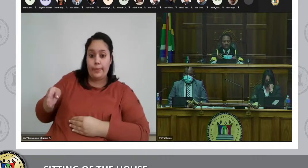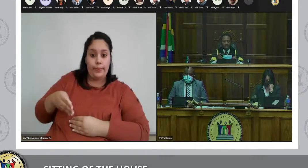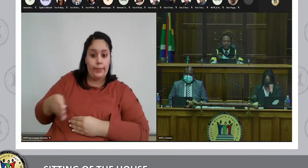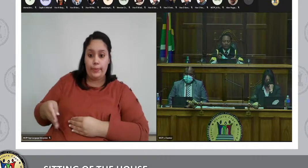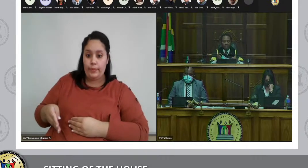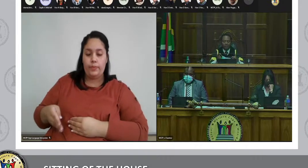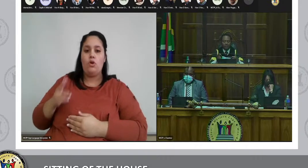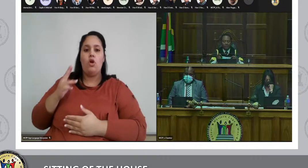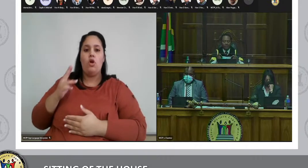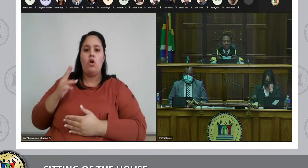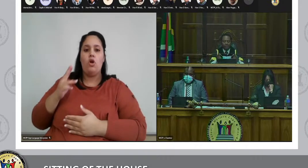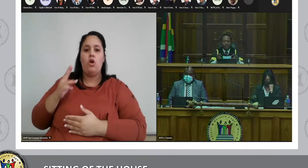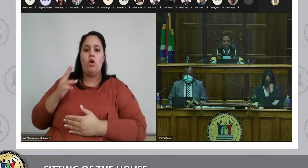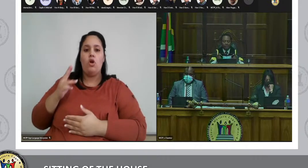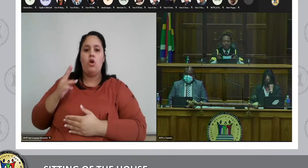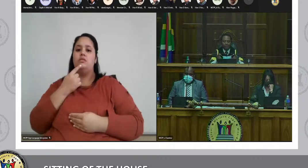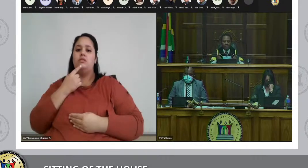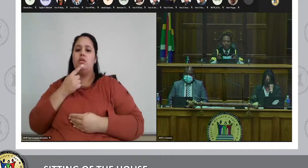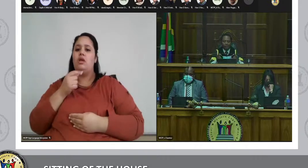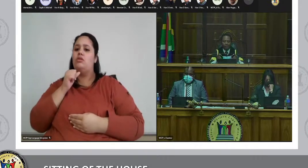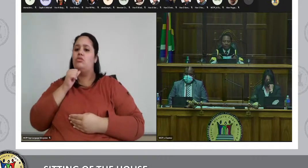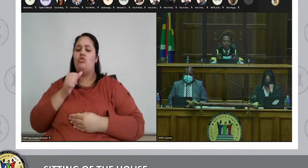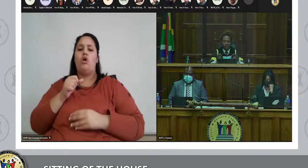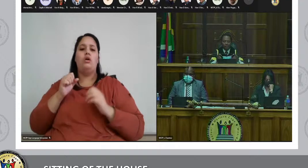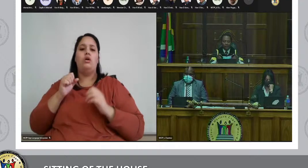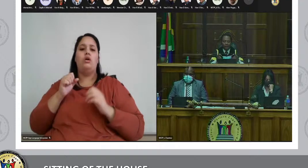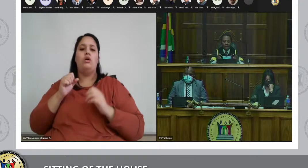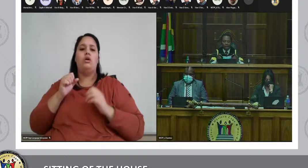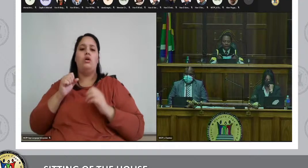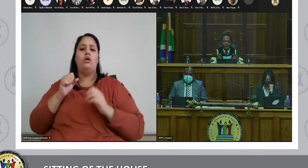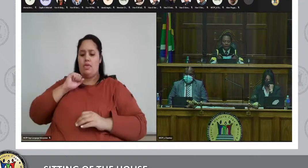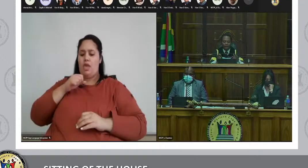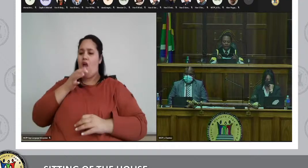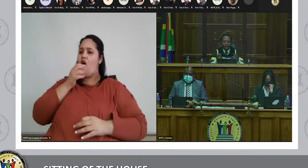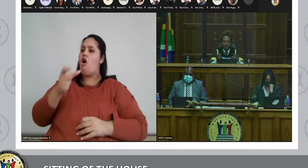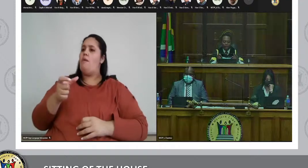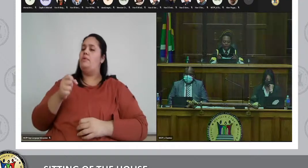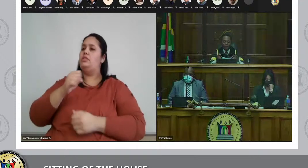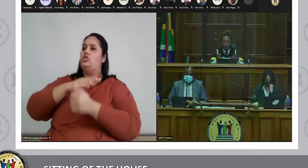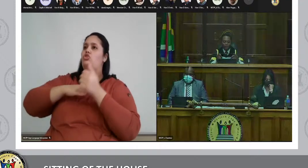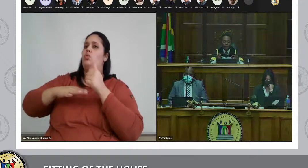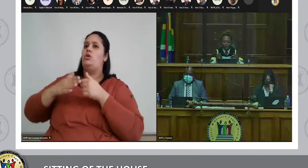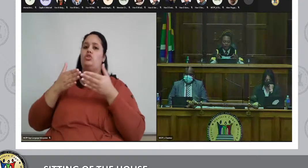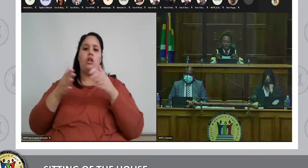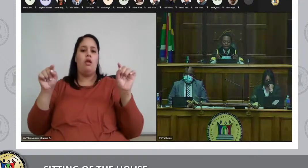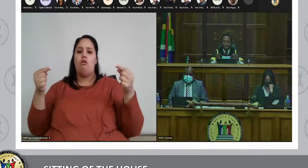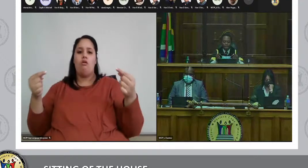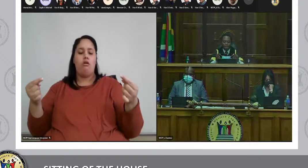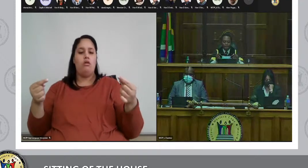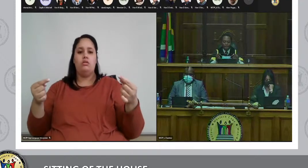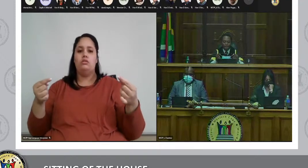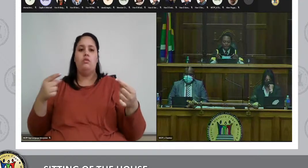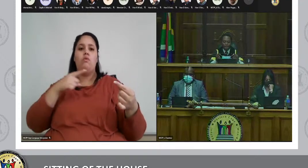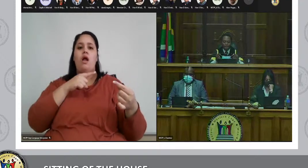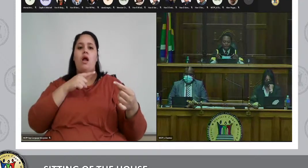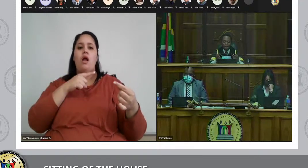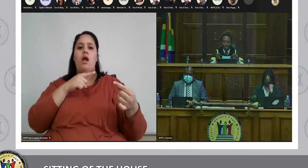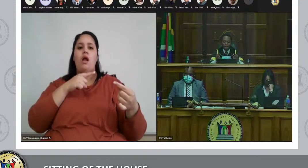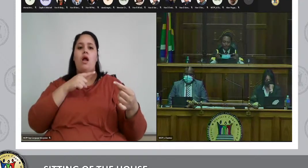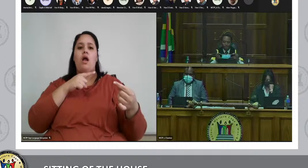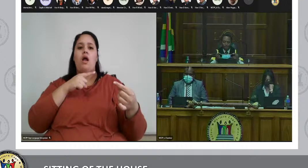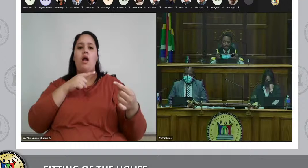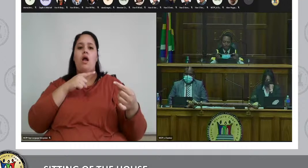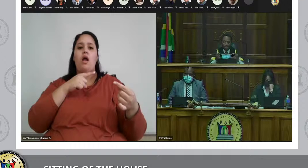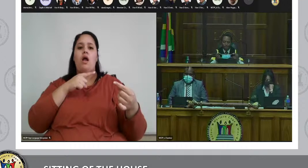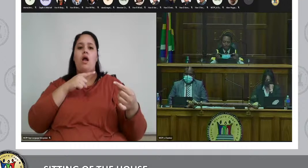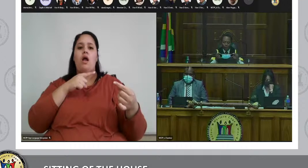Westhuizen is referring to, that it would not be appropriate for me to comment on the situation in general or on on an